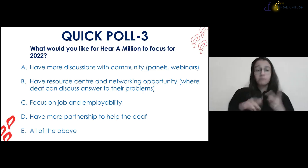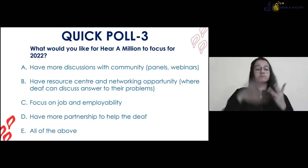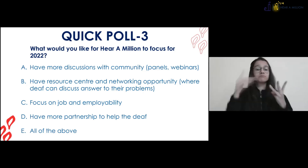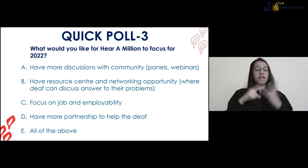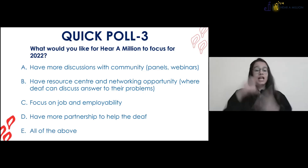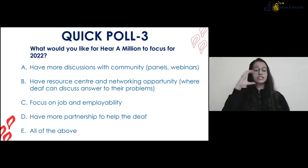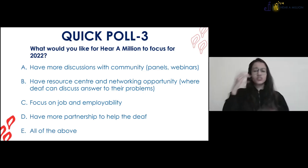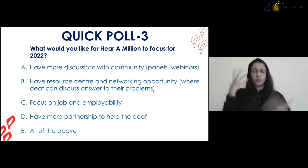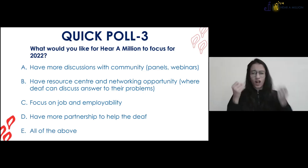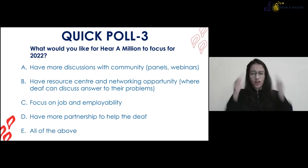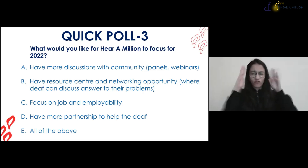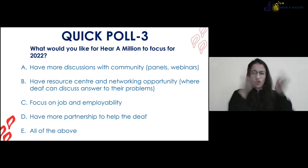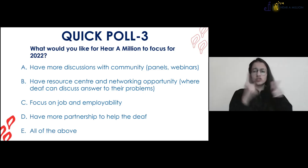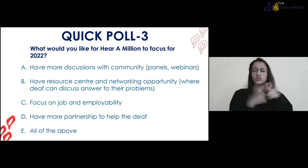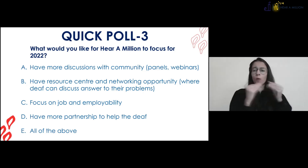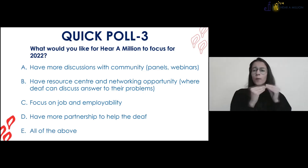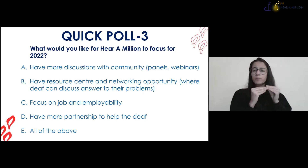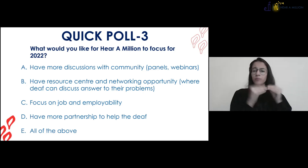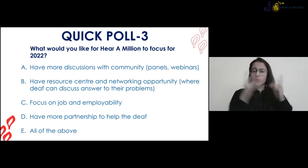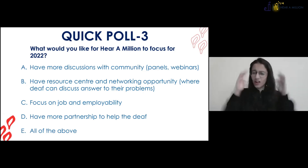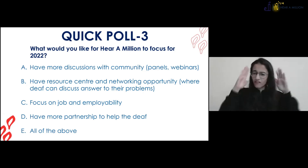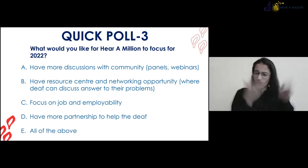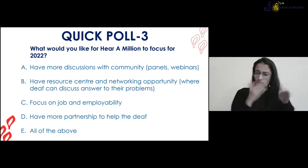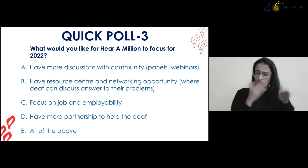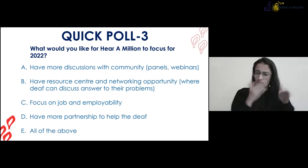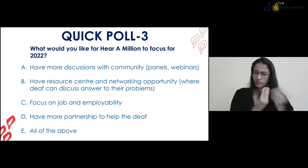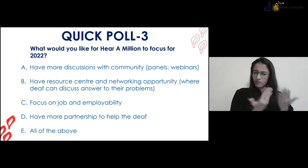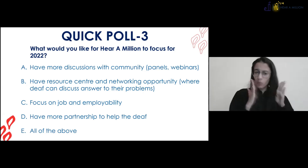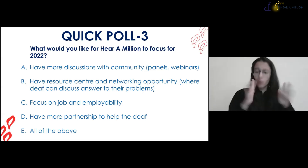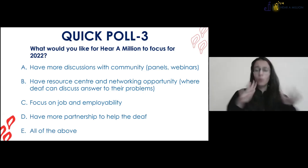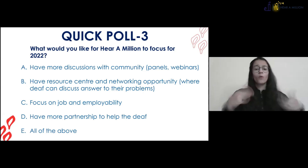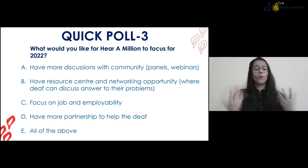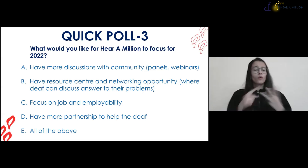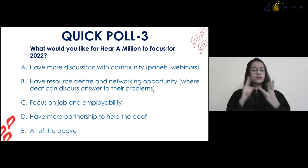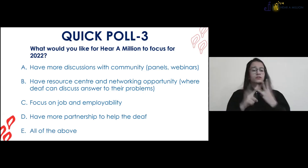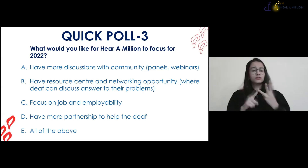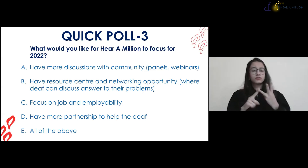probably technologically. Third is focus on jobs and employability.